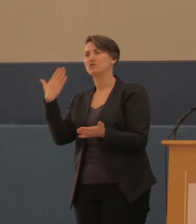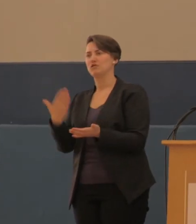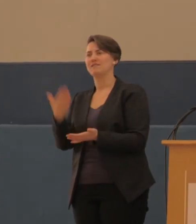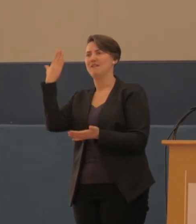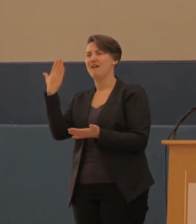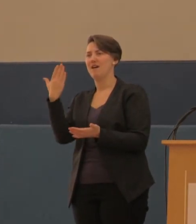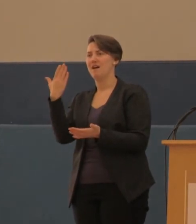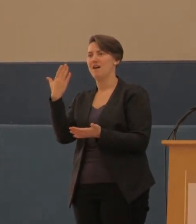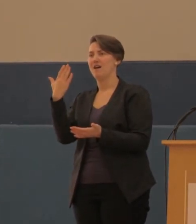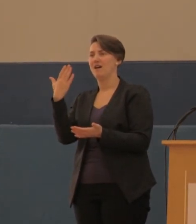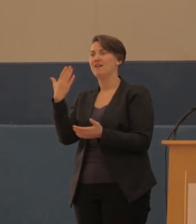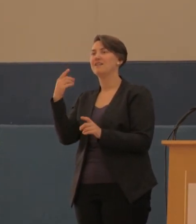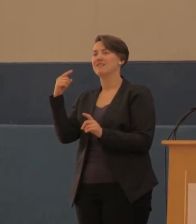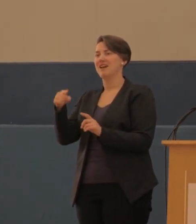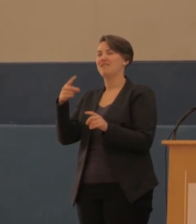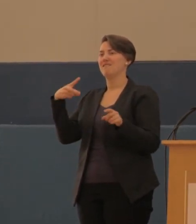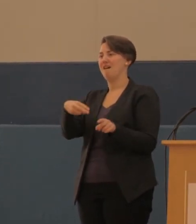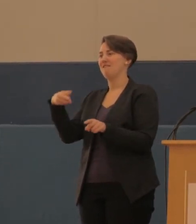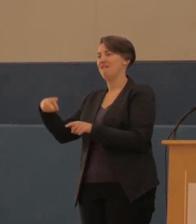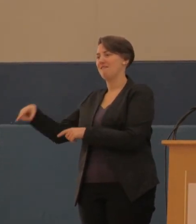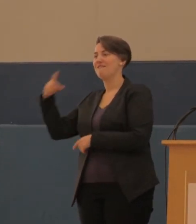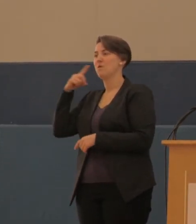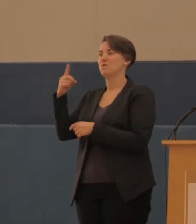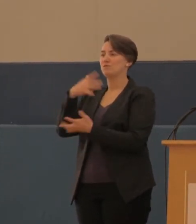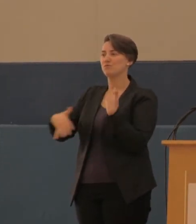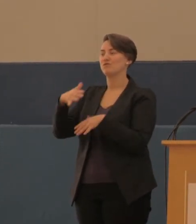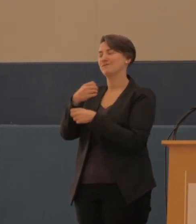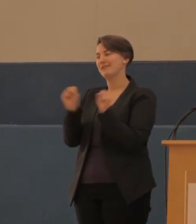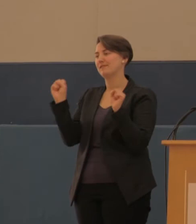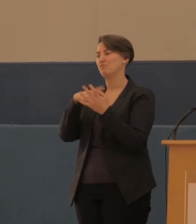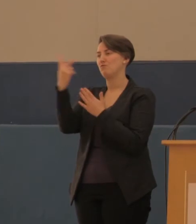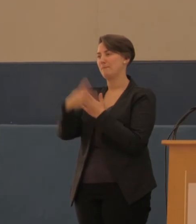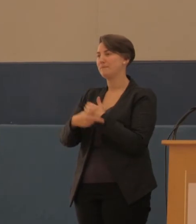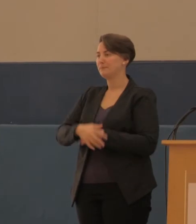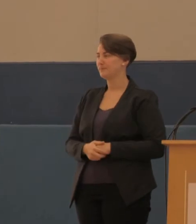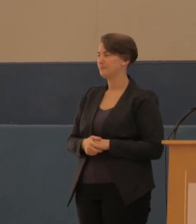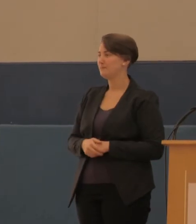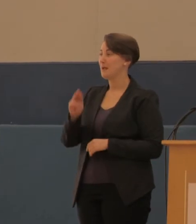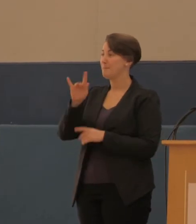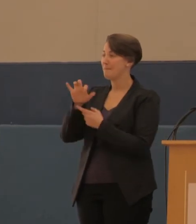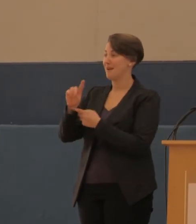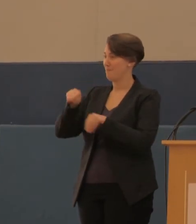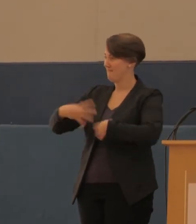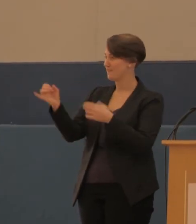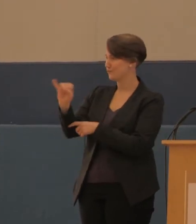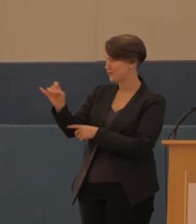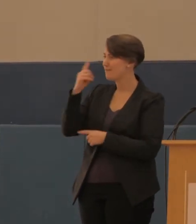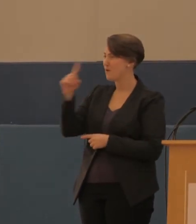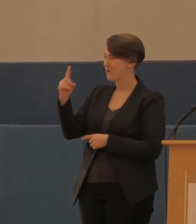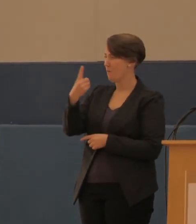making significant cuts to the social safety net programs. Medicaid provides insurance coverage